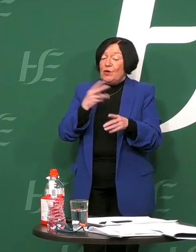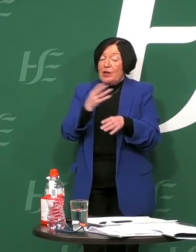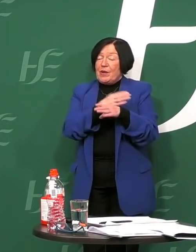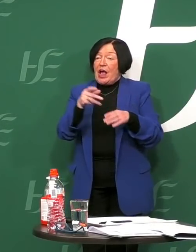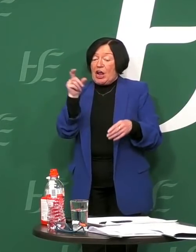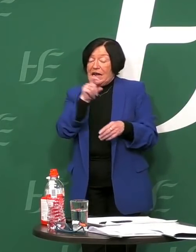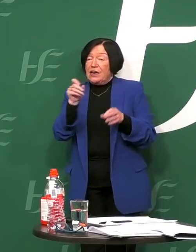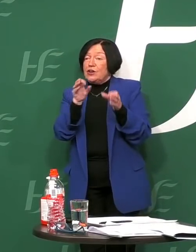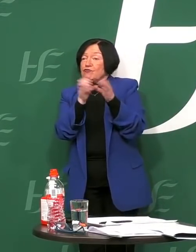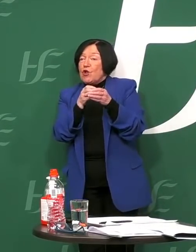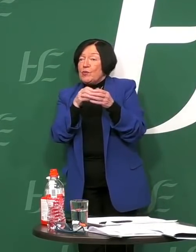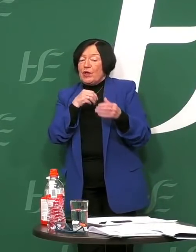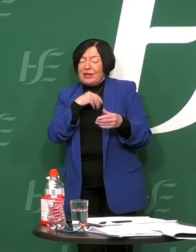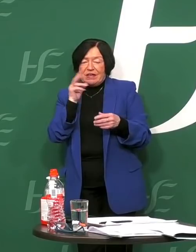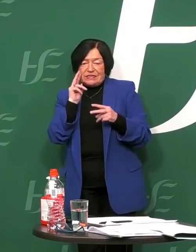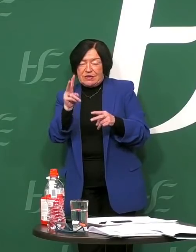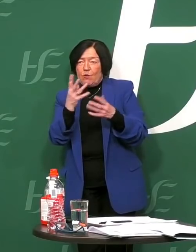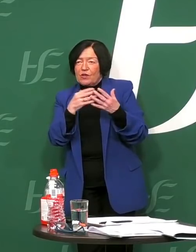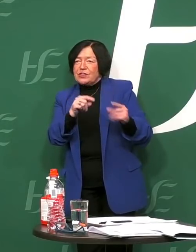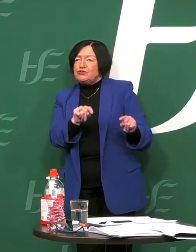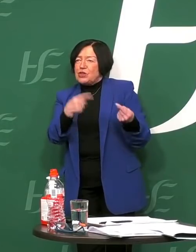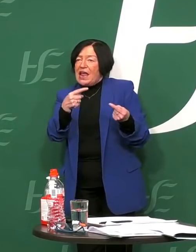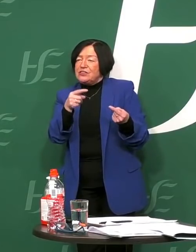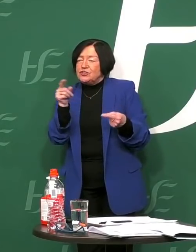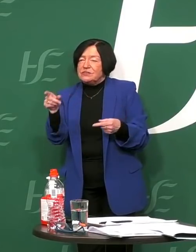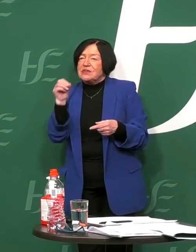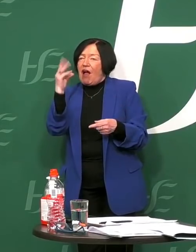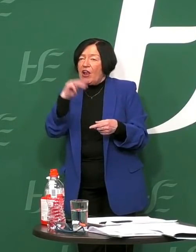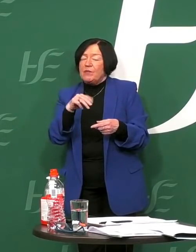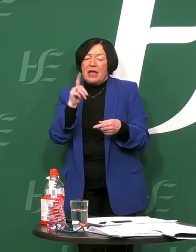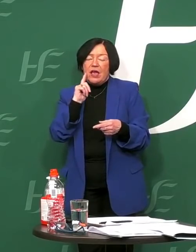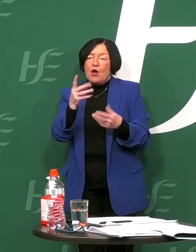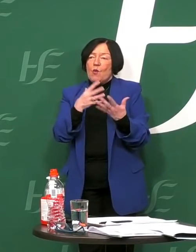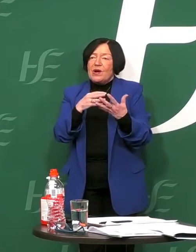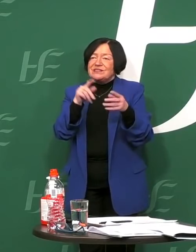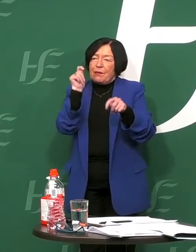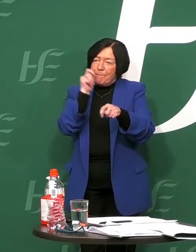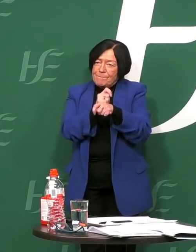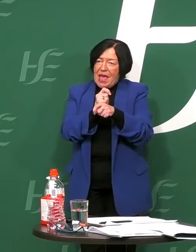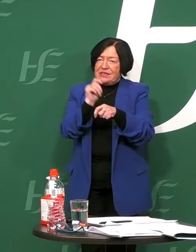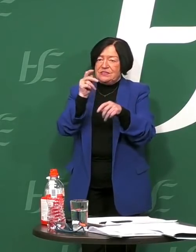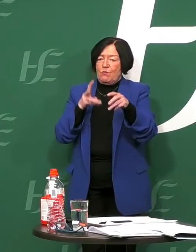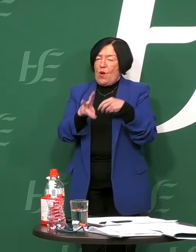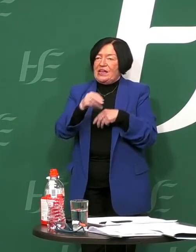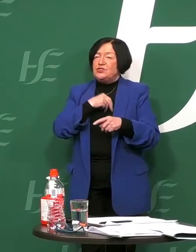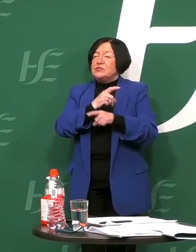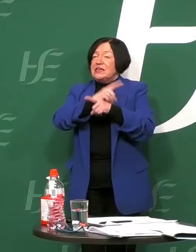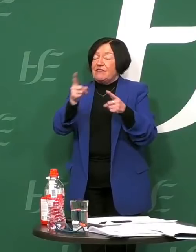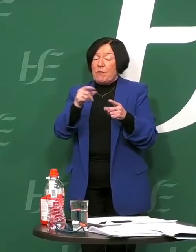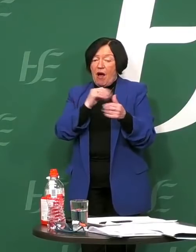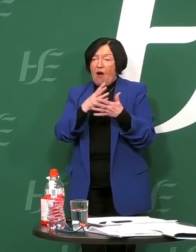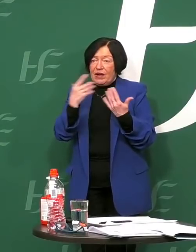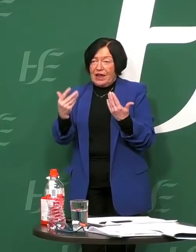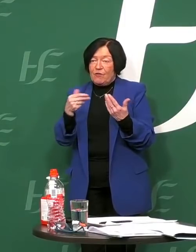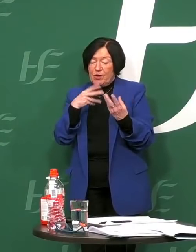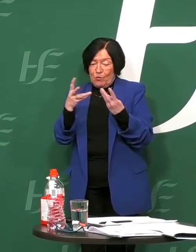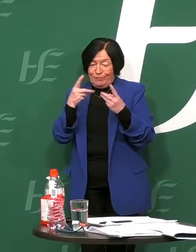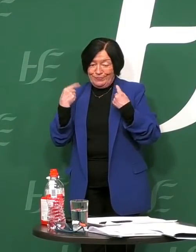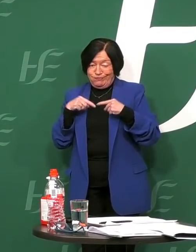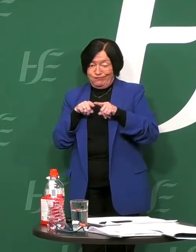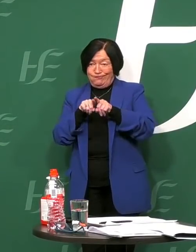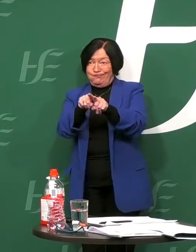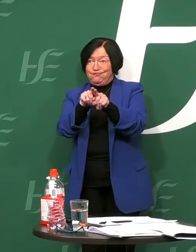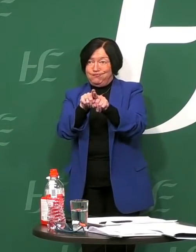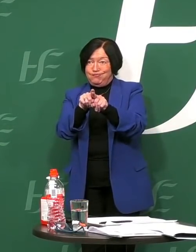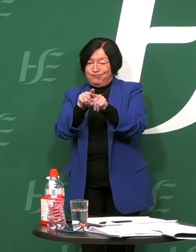clinical group, and Colin will talk to some of the challenges around that in a second, and then we'll decide what's the optimal way to deliver. But all of those pieces have been worked up in parallel so that